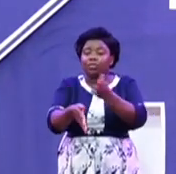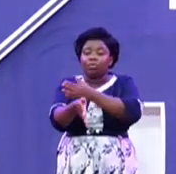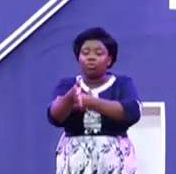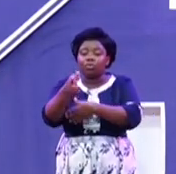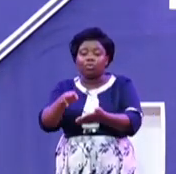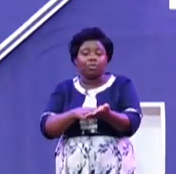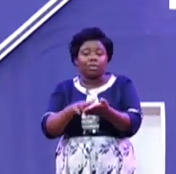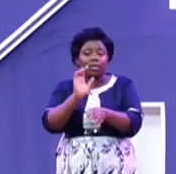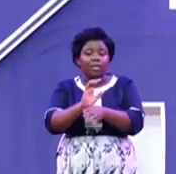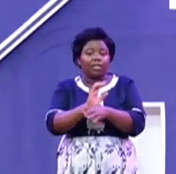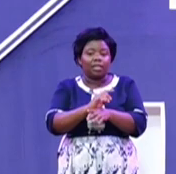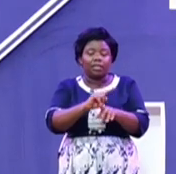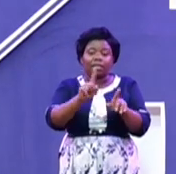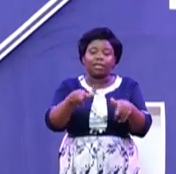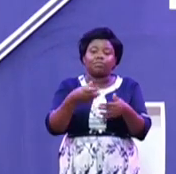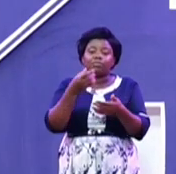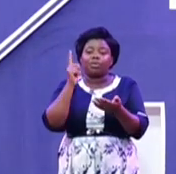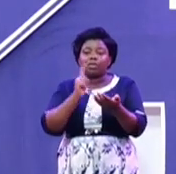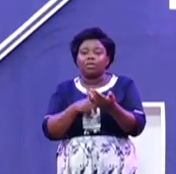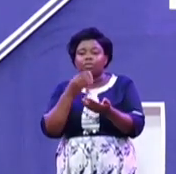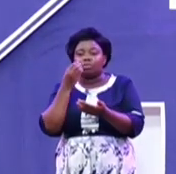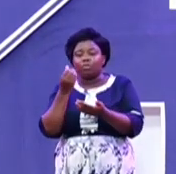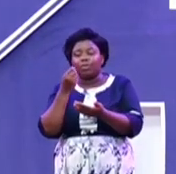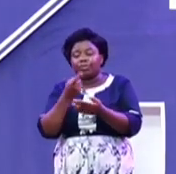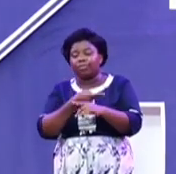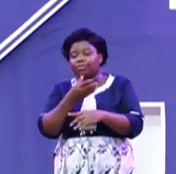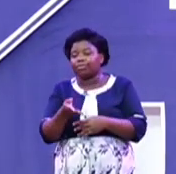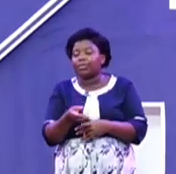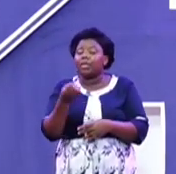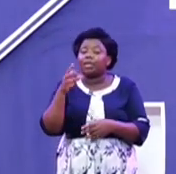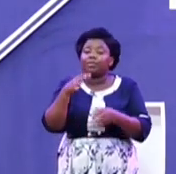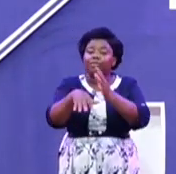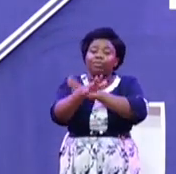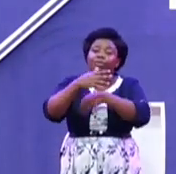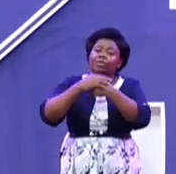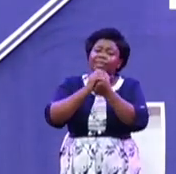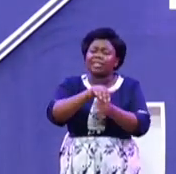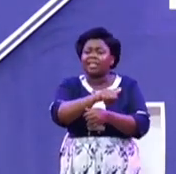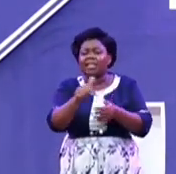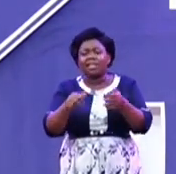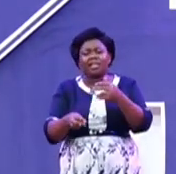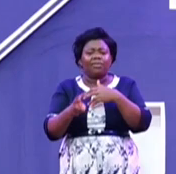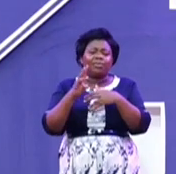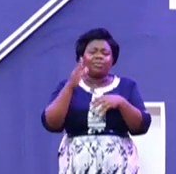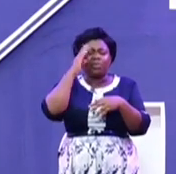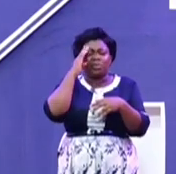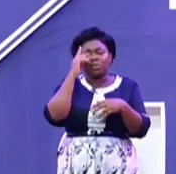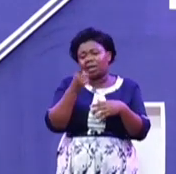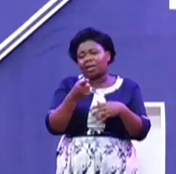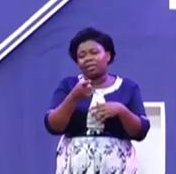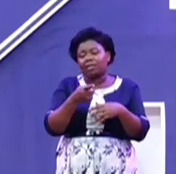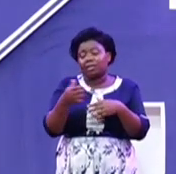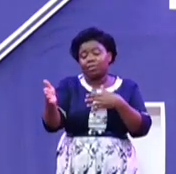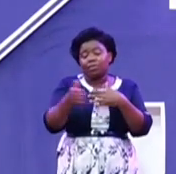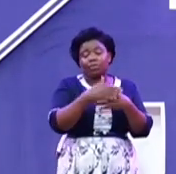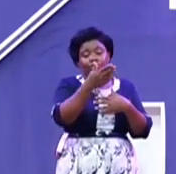tukozesa gye tukyalaba singa Mukama alitukolerayo ekirala tulimanya nti eyagikoze eki